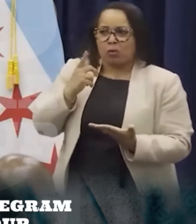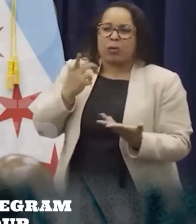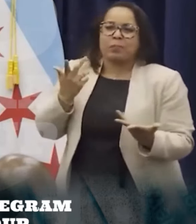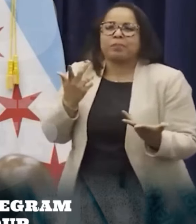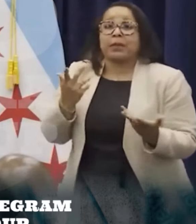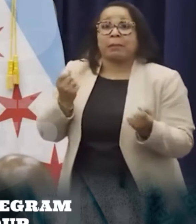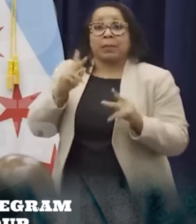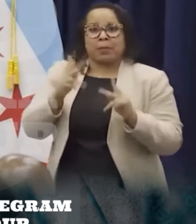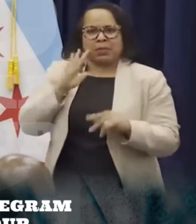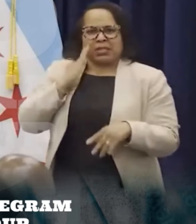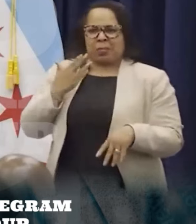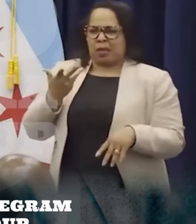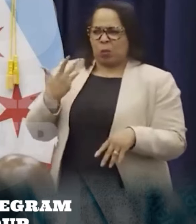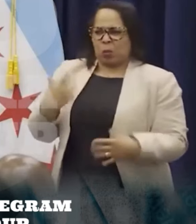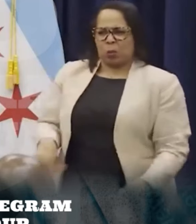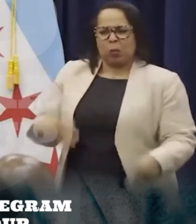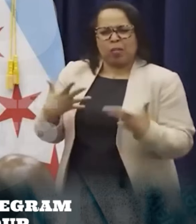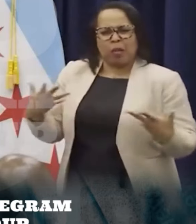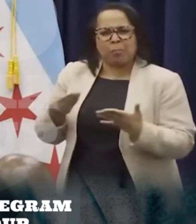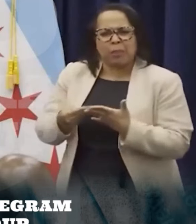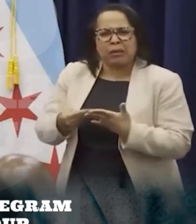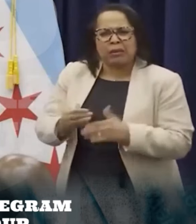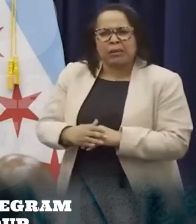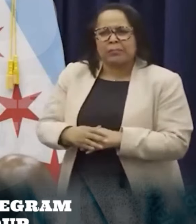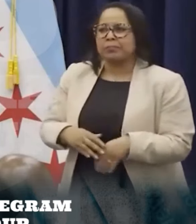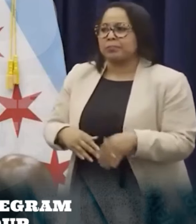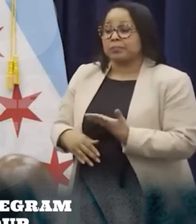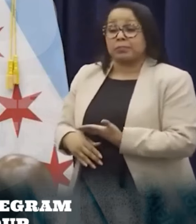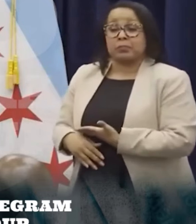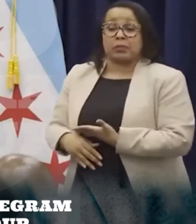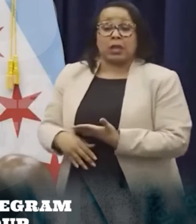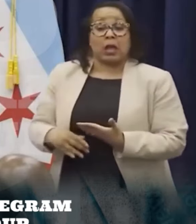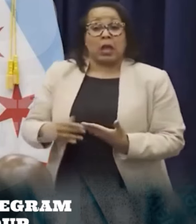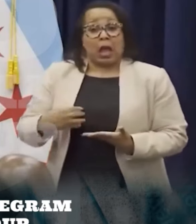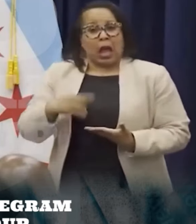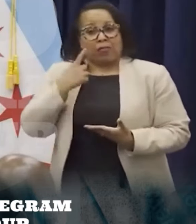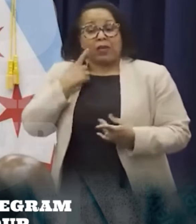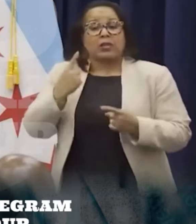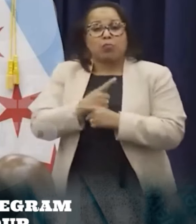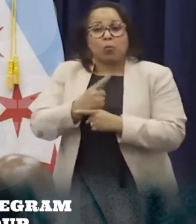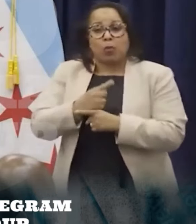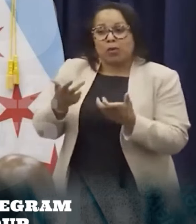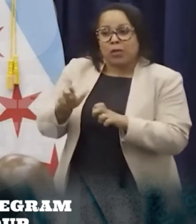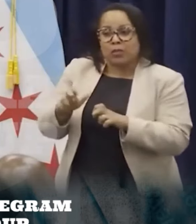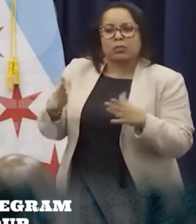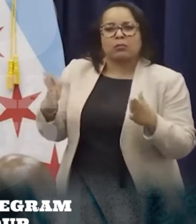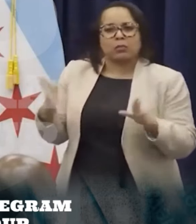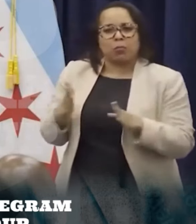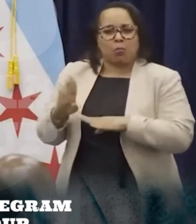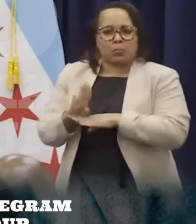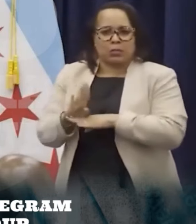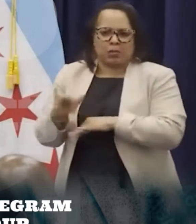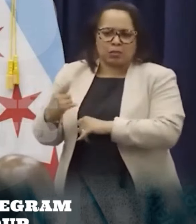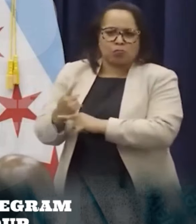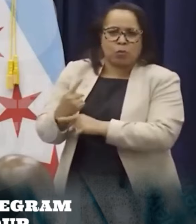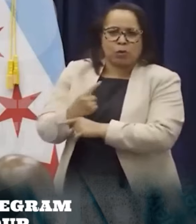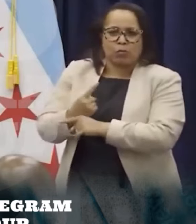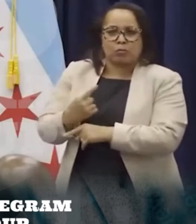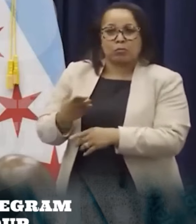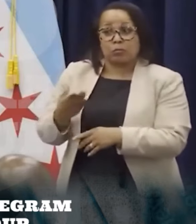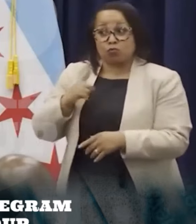to many people seems like a lot of money? I think it's always appropriate to make sure that we're investing in small businesses,